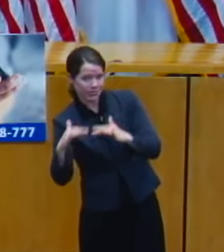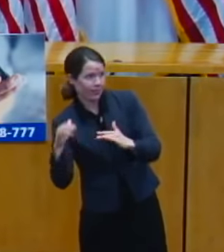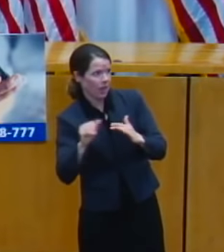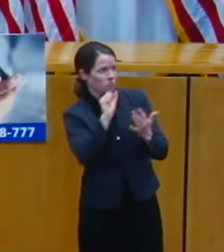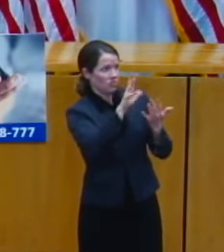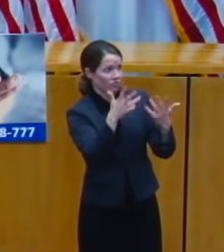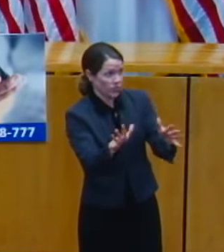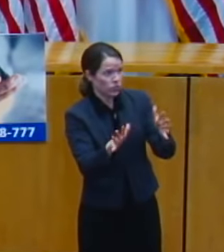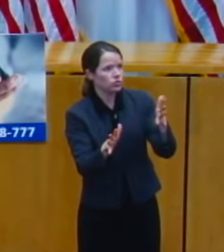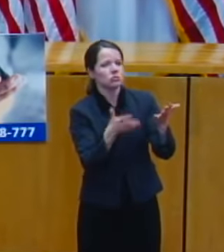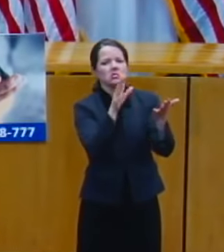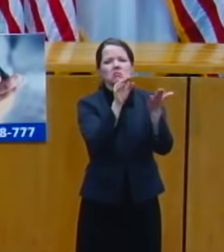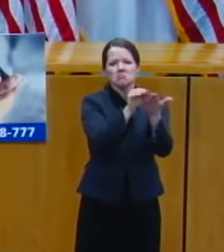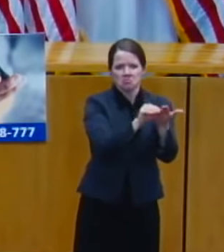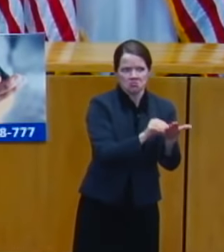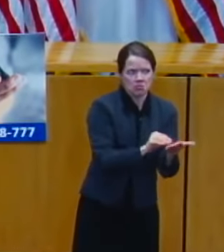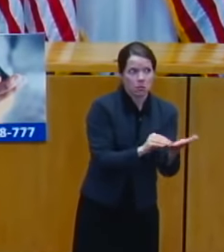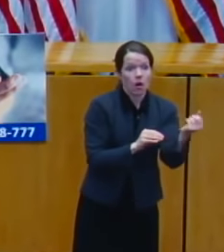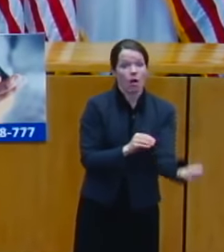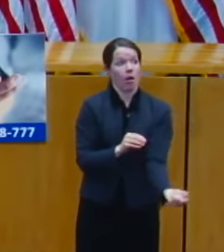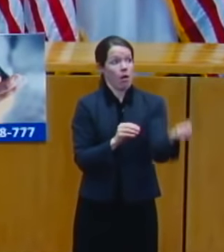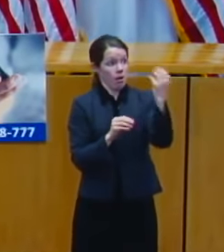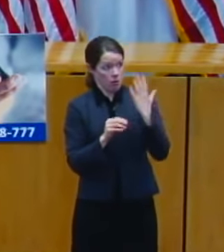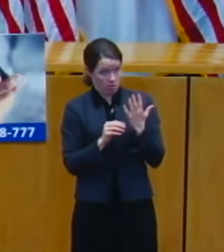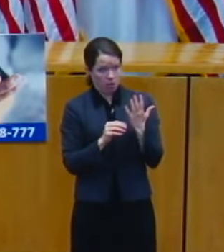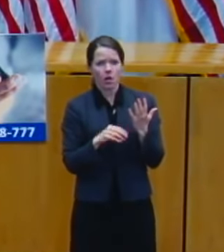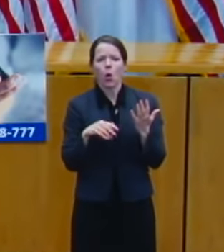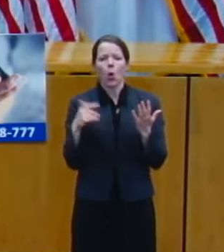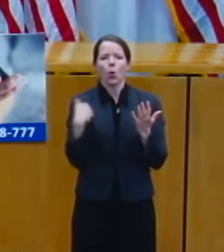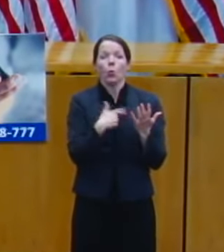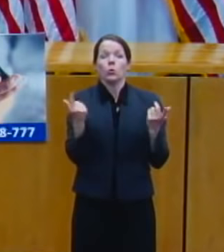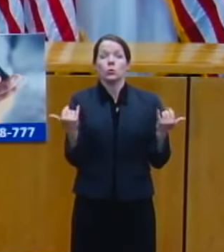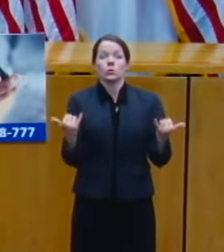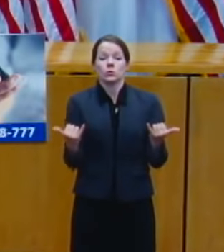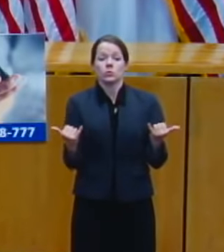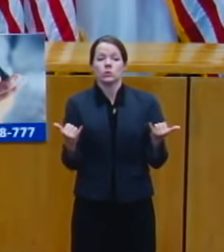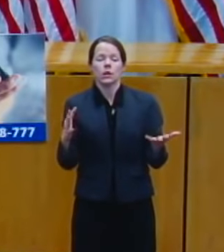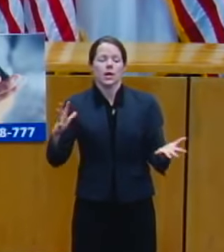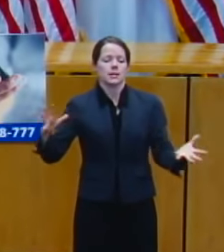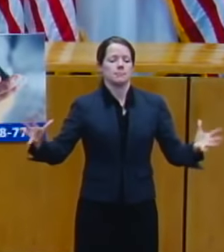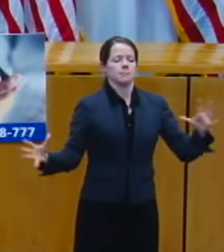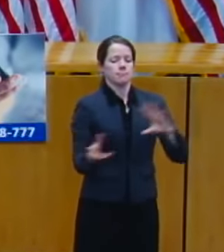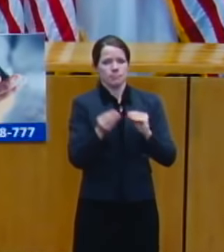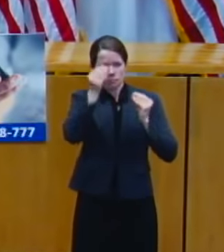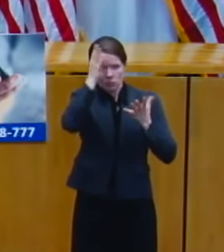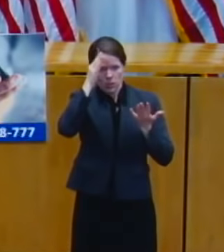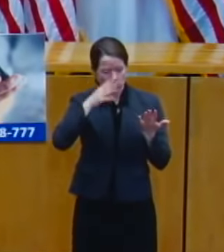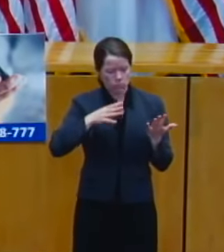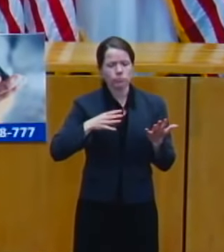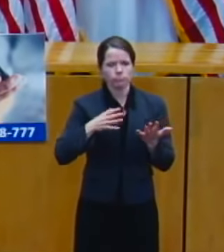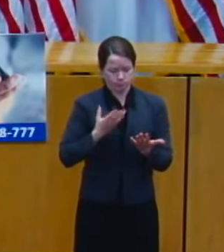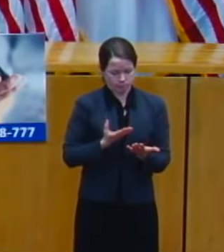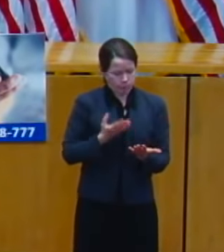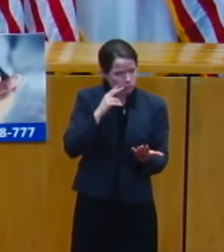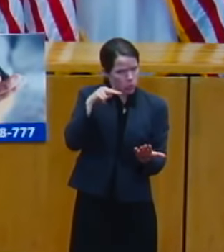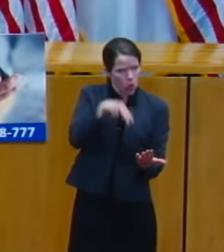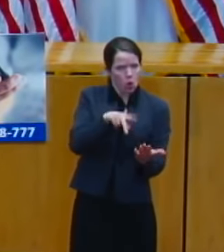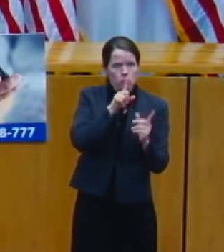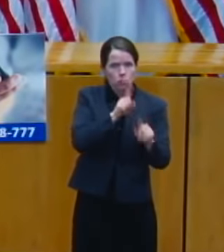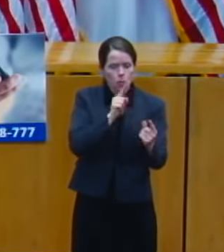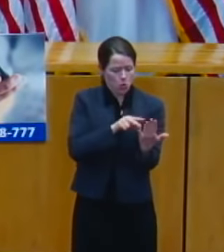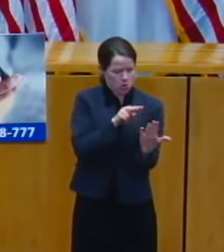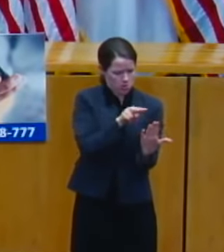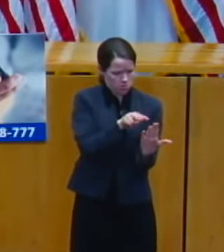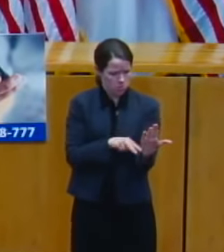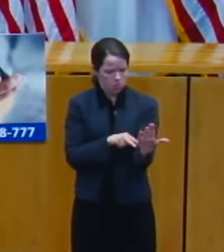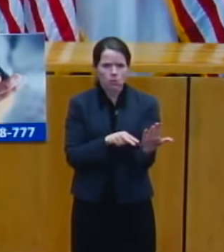did not know the race and ethnicity of the individual. The individual may have refused to provide the information, or the originating